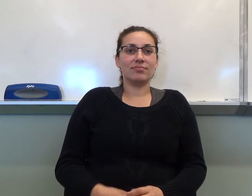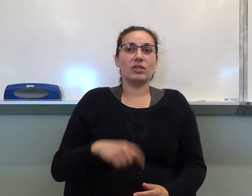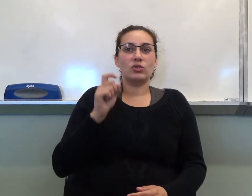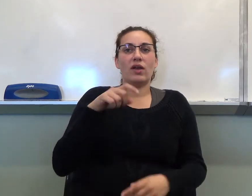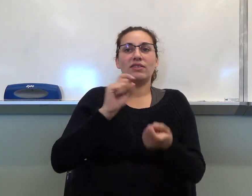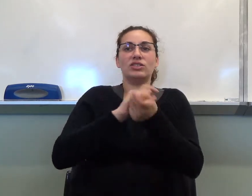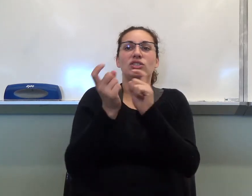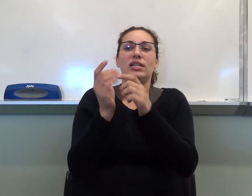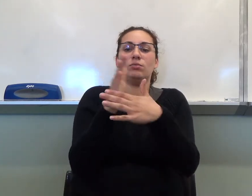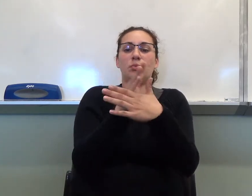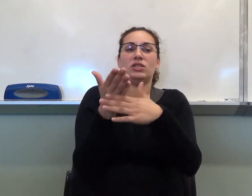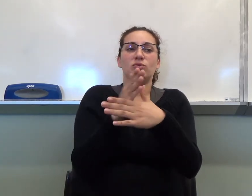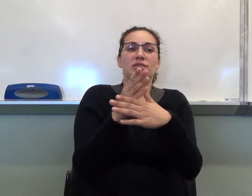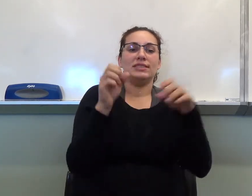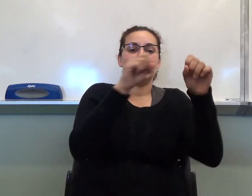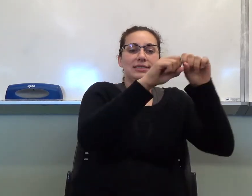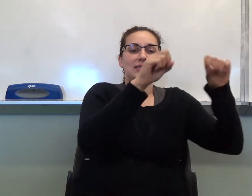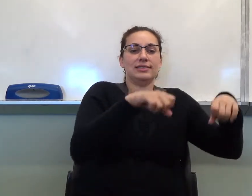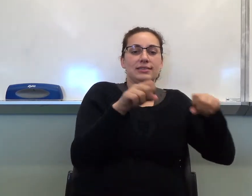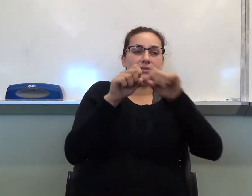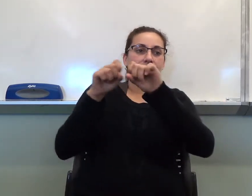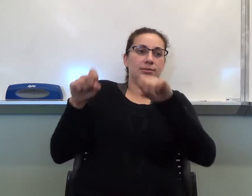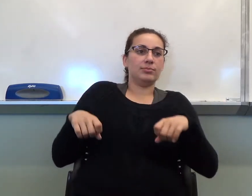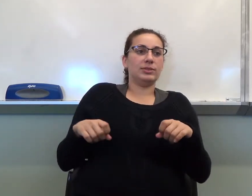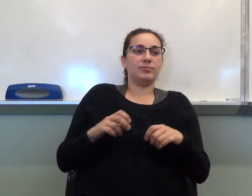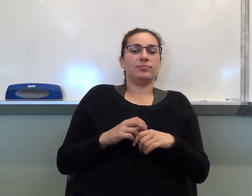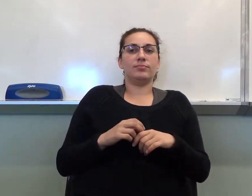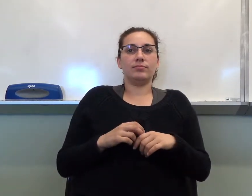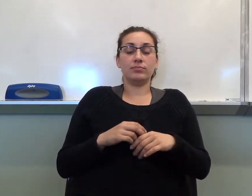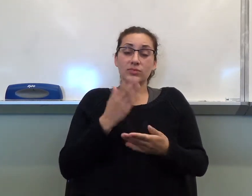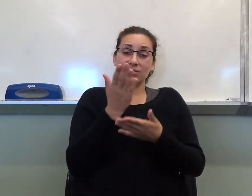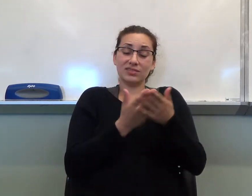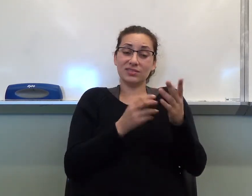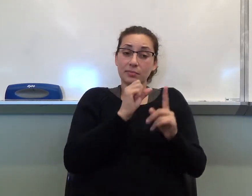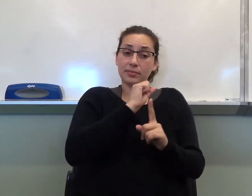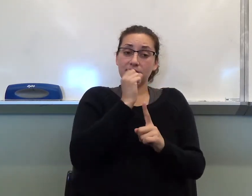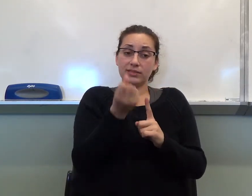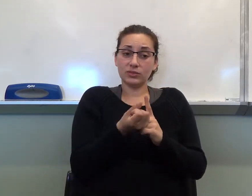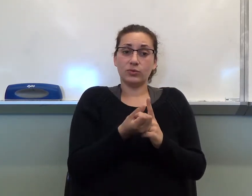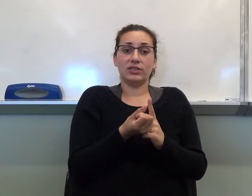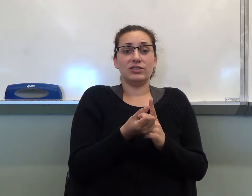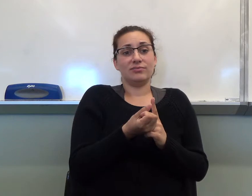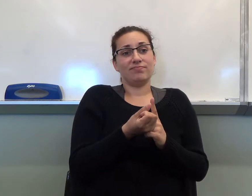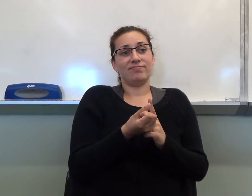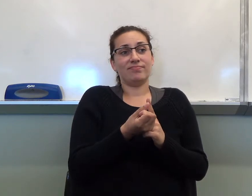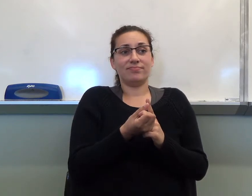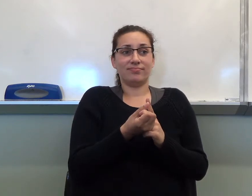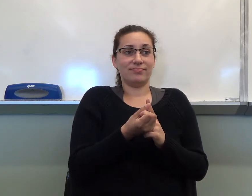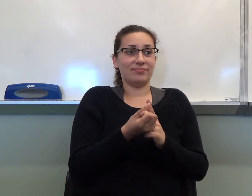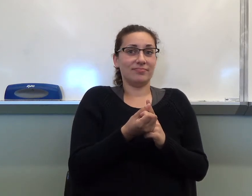All right, because there are certain situations where that's got to happen